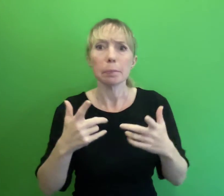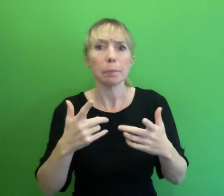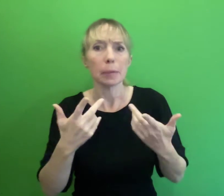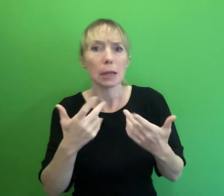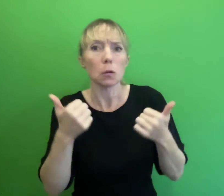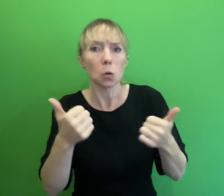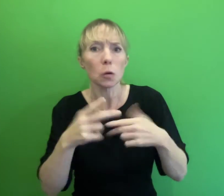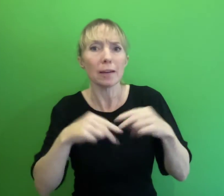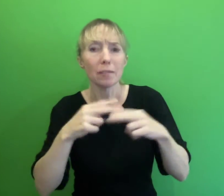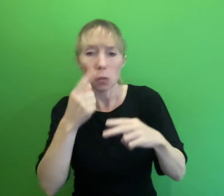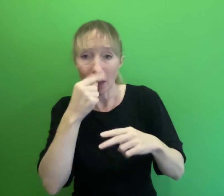required.